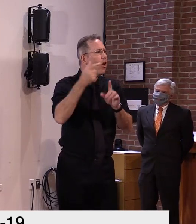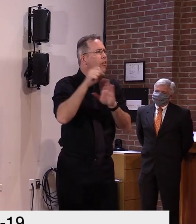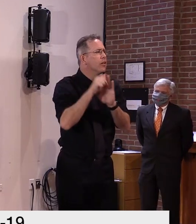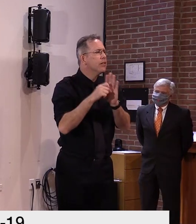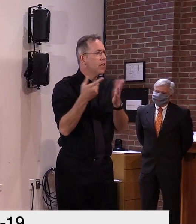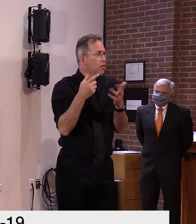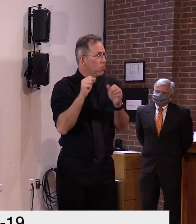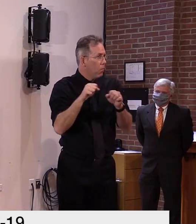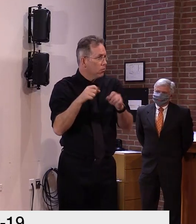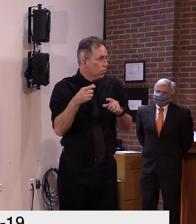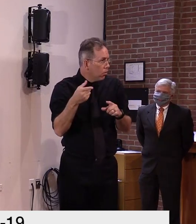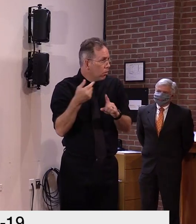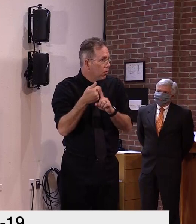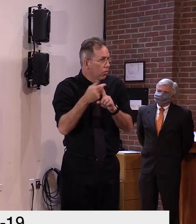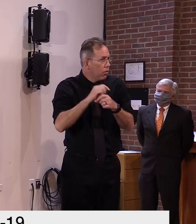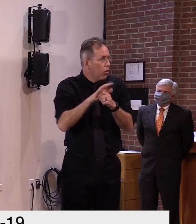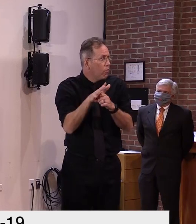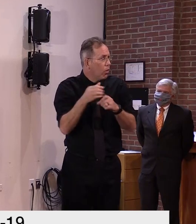a transmission route.